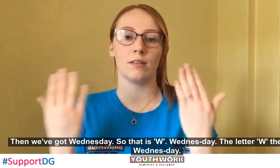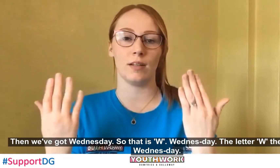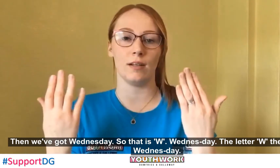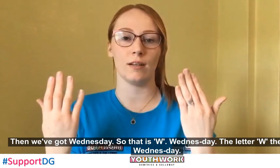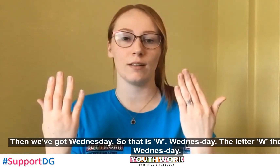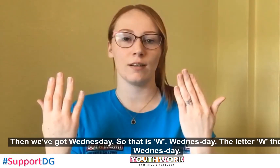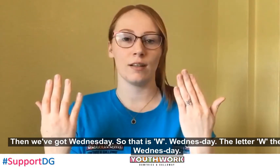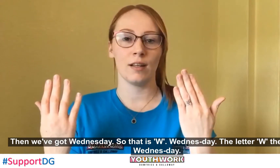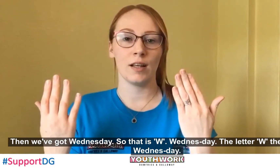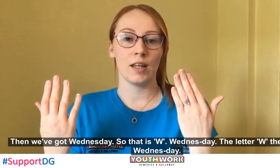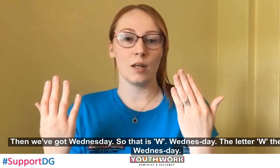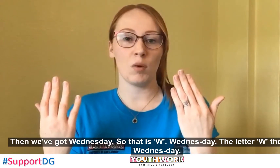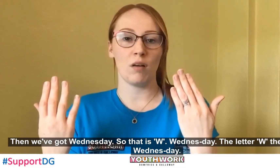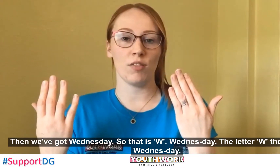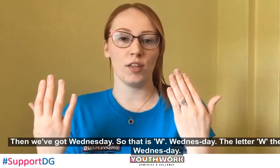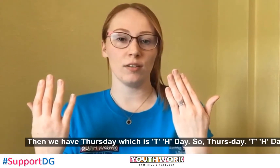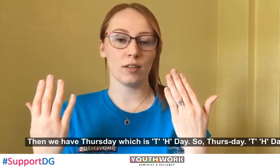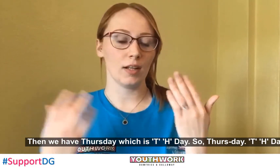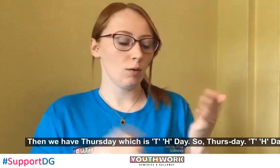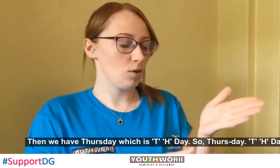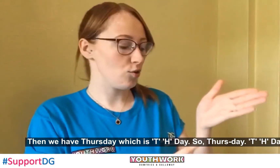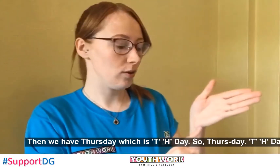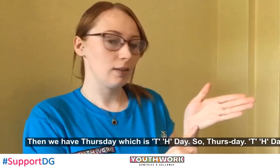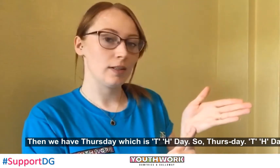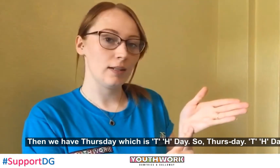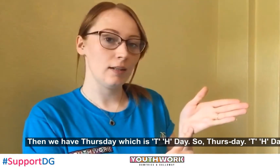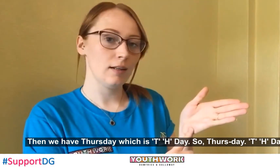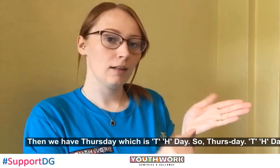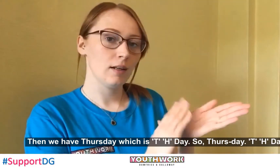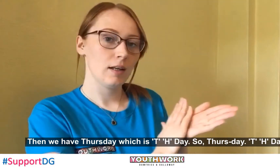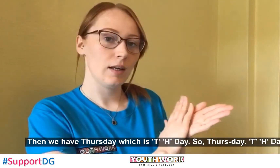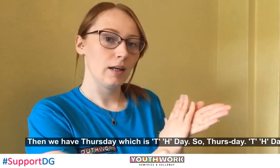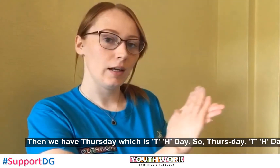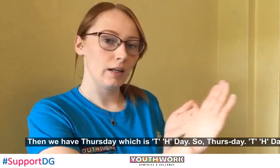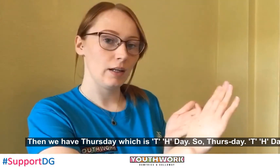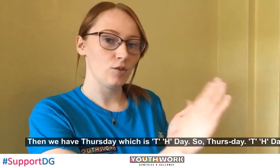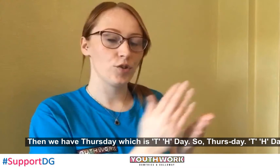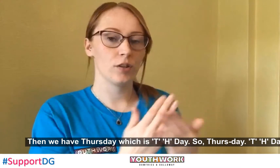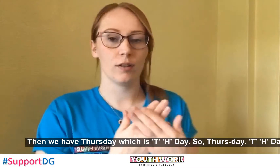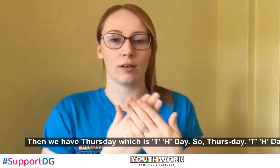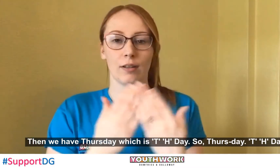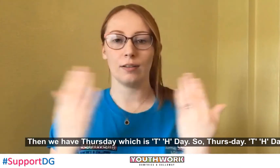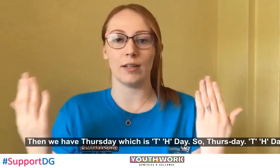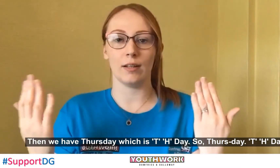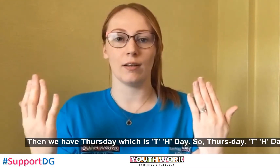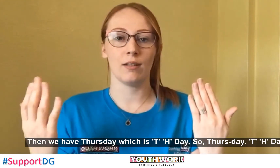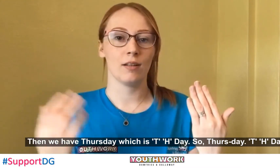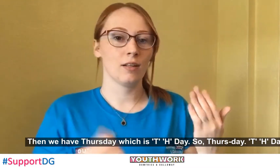day. Then we have Thursday, which is T, H, day.